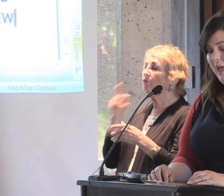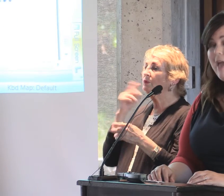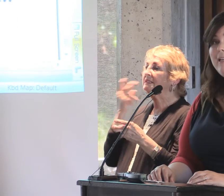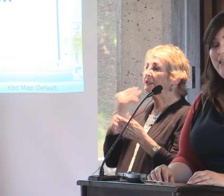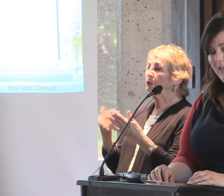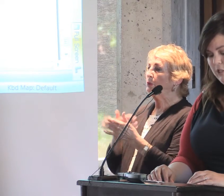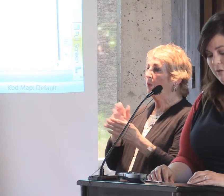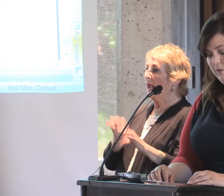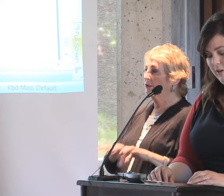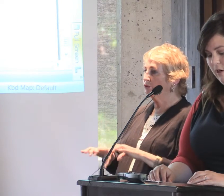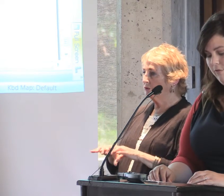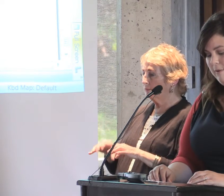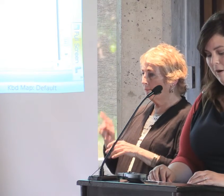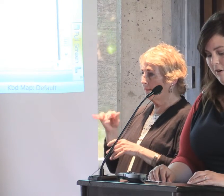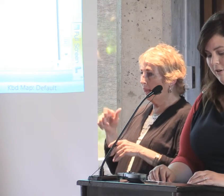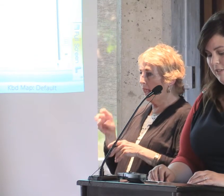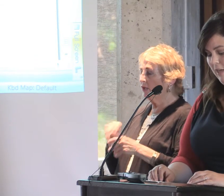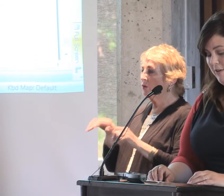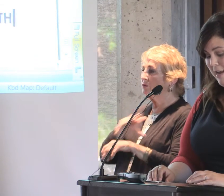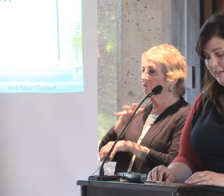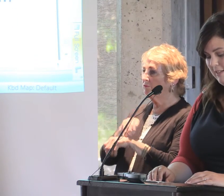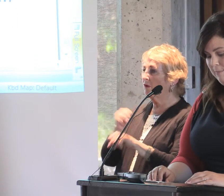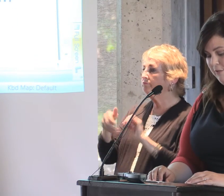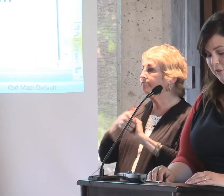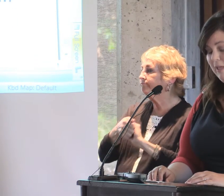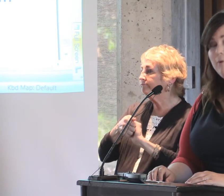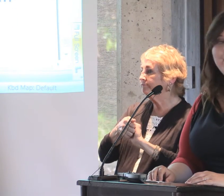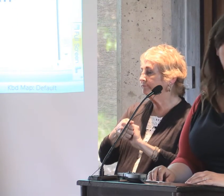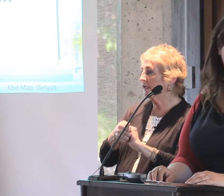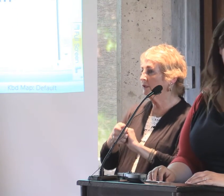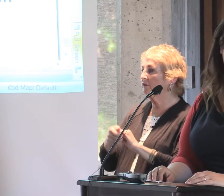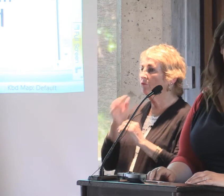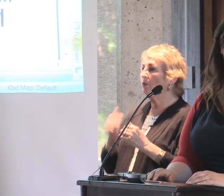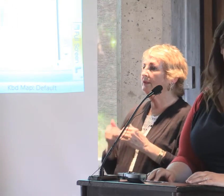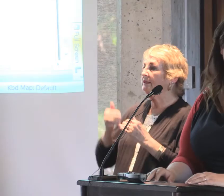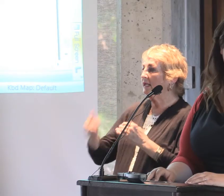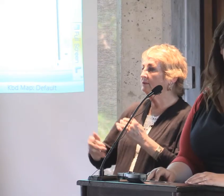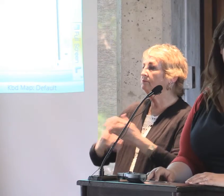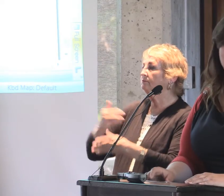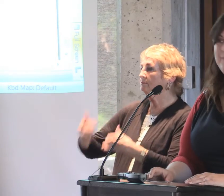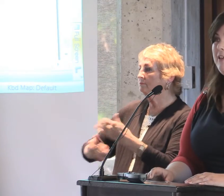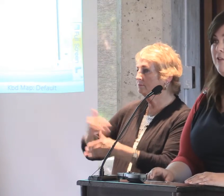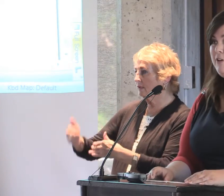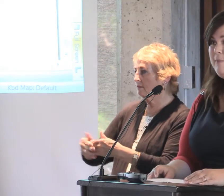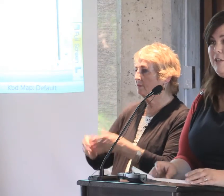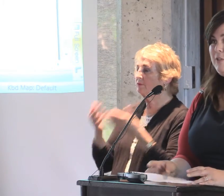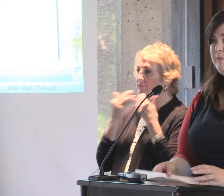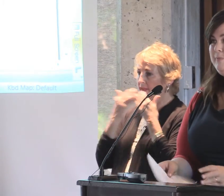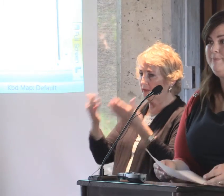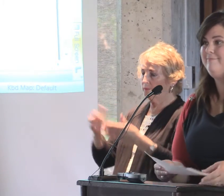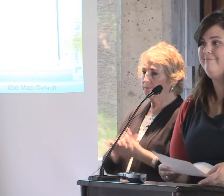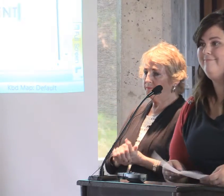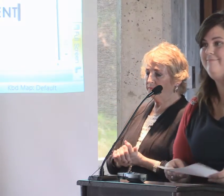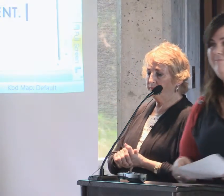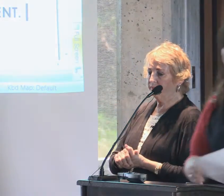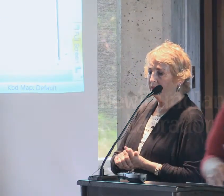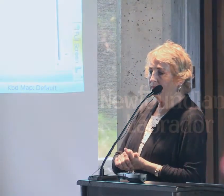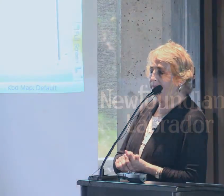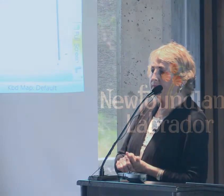plan and engaging with our government partners on the next steps of collaboration and investment. Thank you very much.